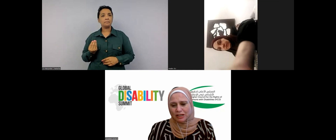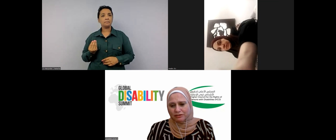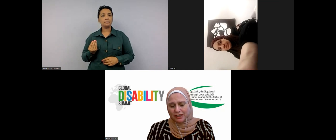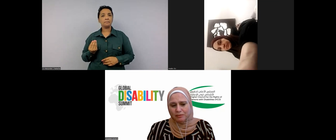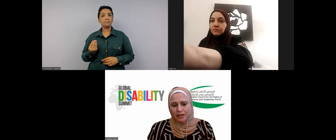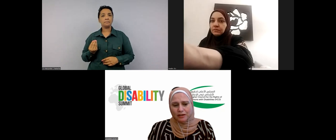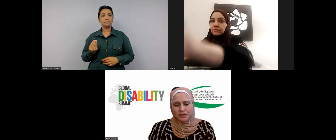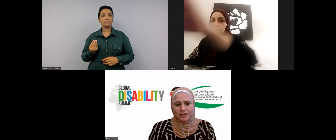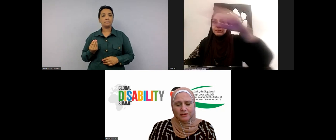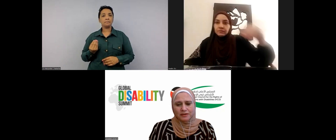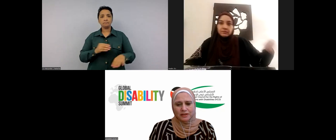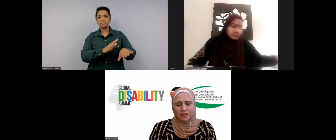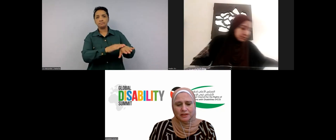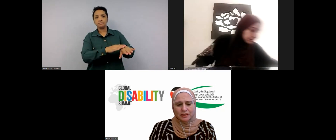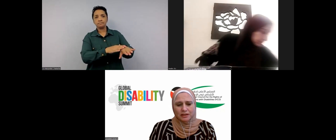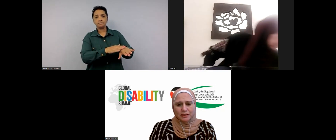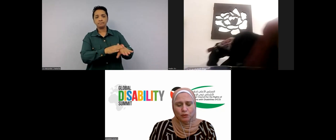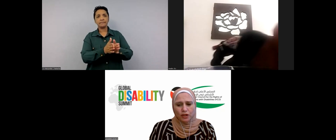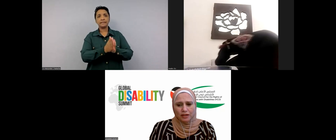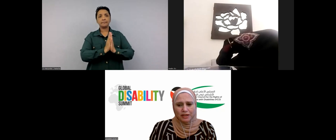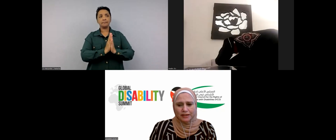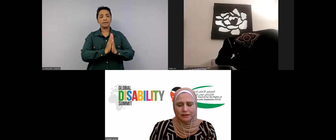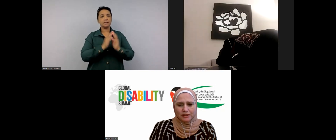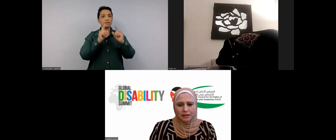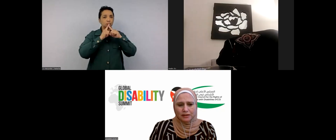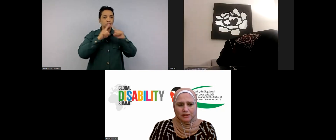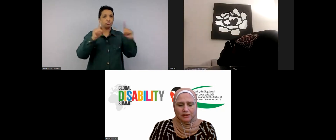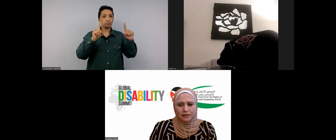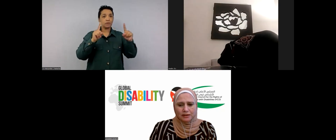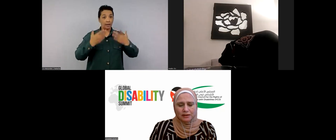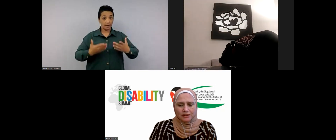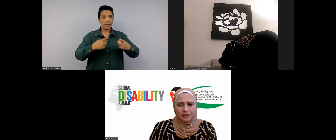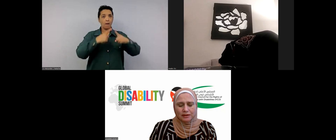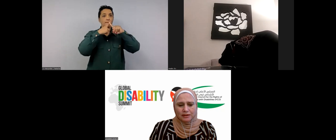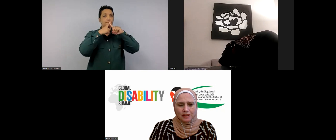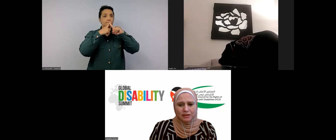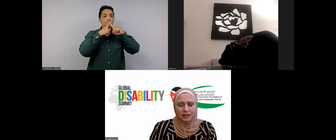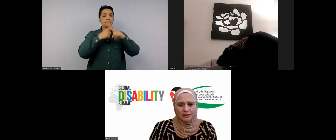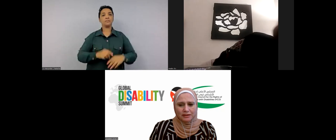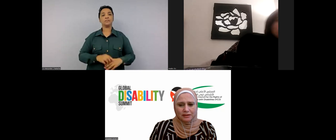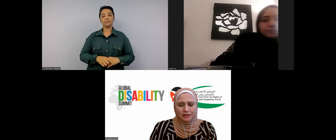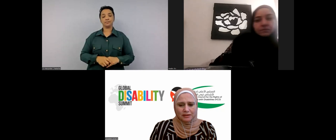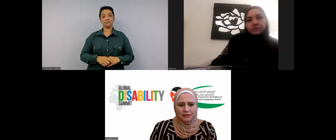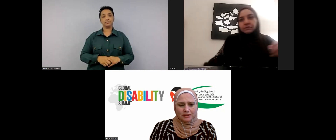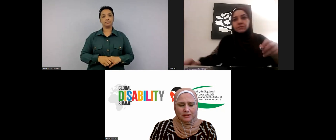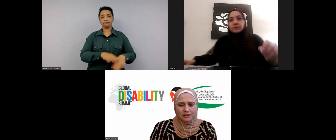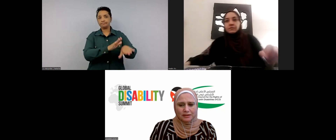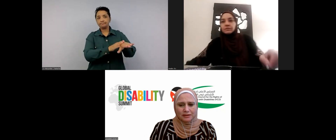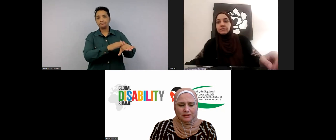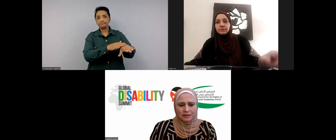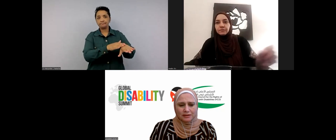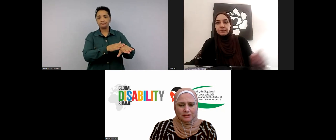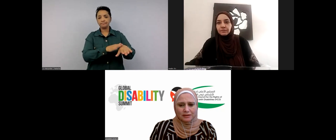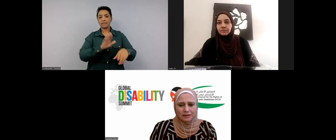Mr. Abdel Qadir, would you kindly open your microphone? The microphone is closed. Mr. Abdel Qadir,